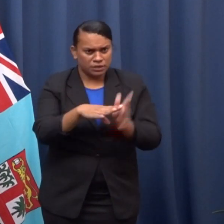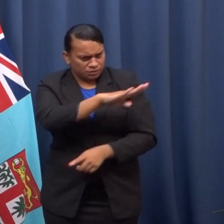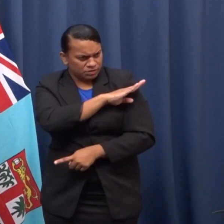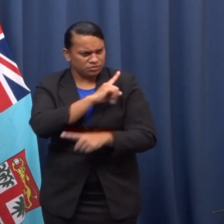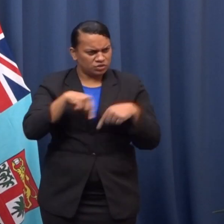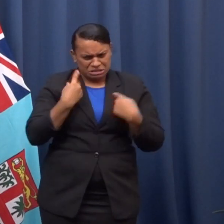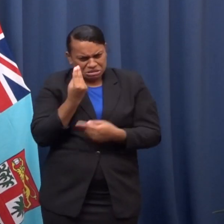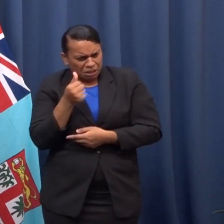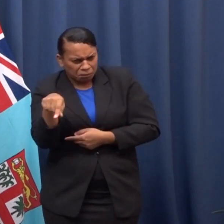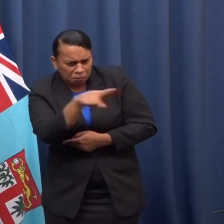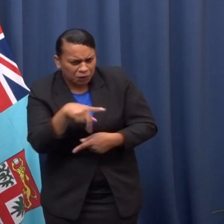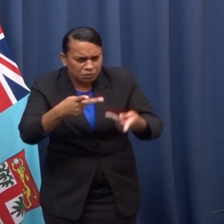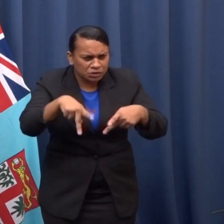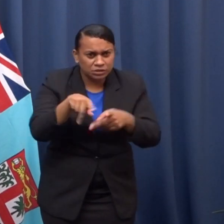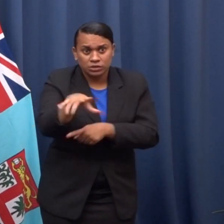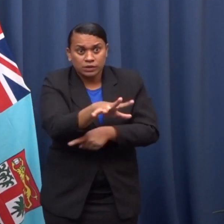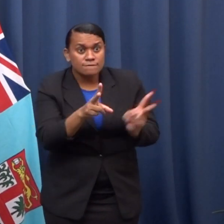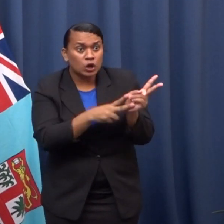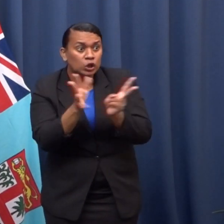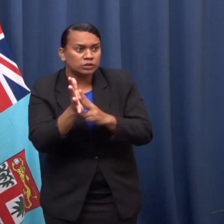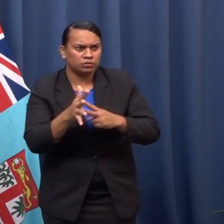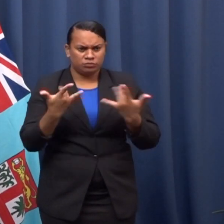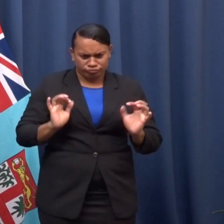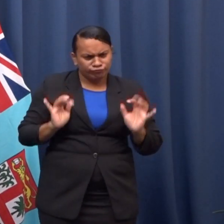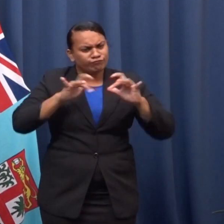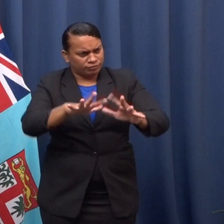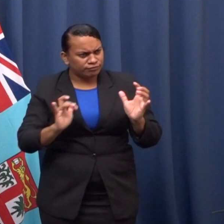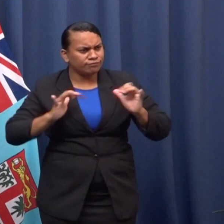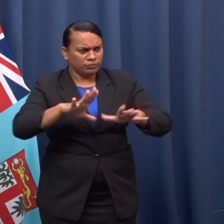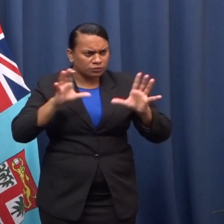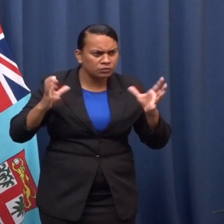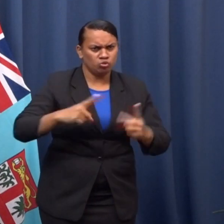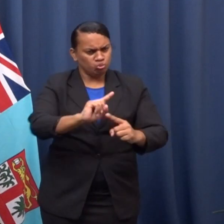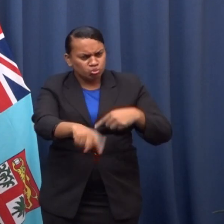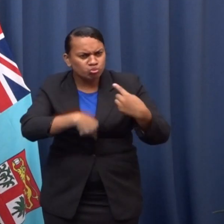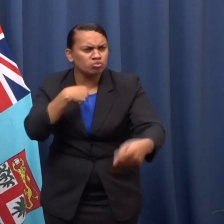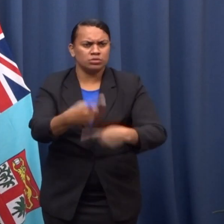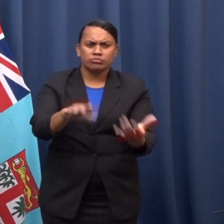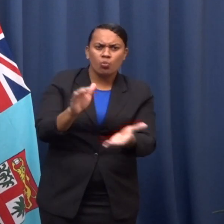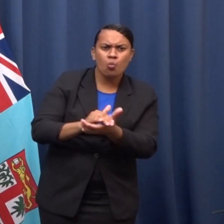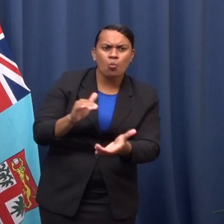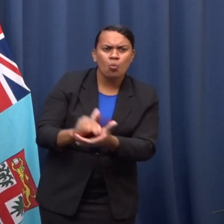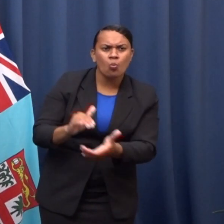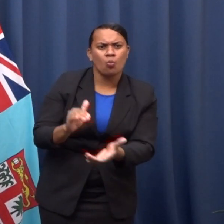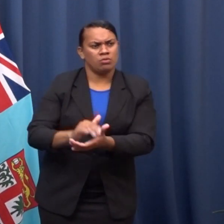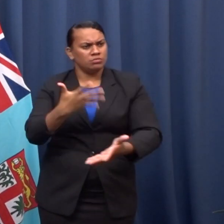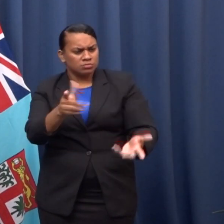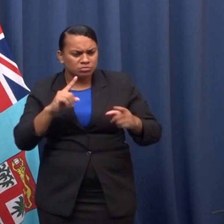particular, where gatherings continue, where Yangona drinking is done in big